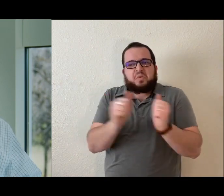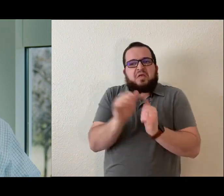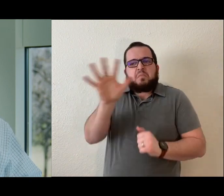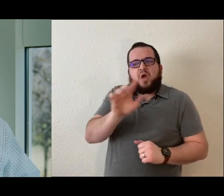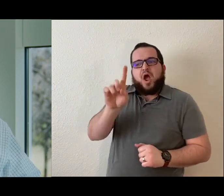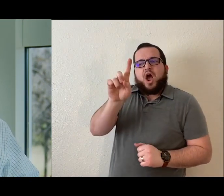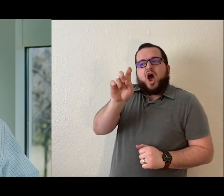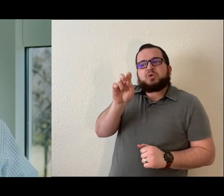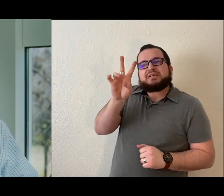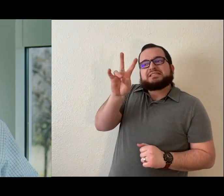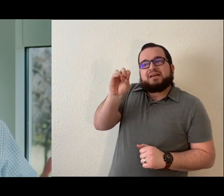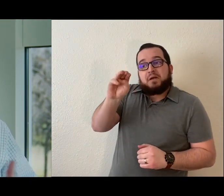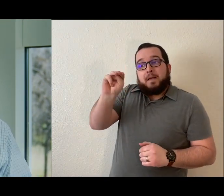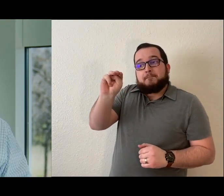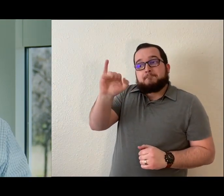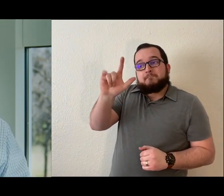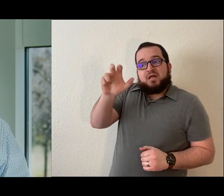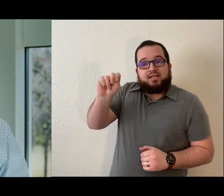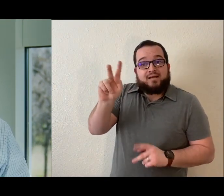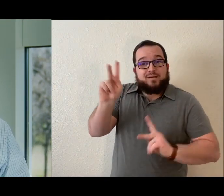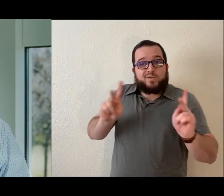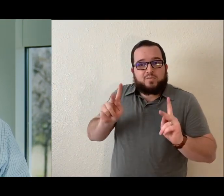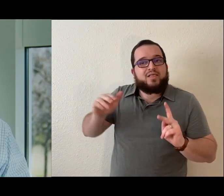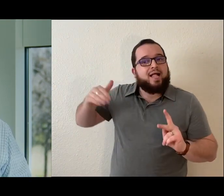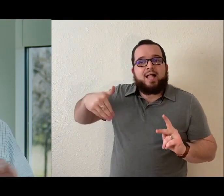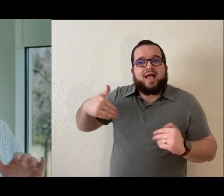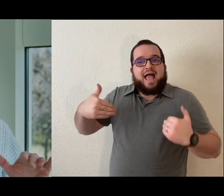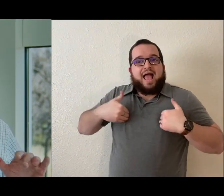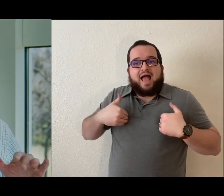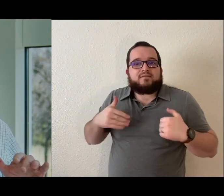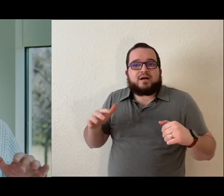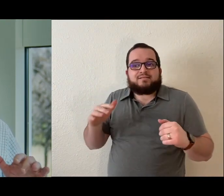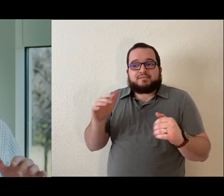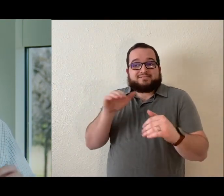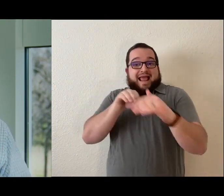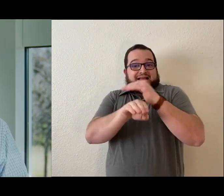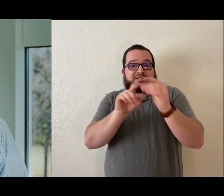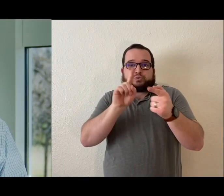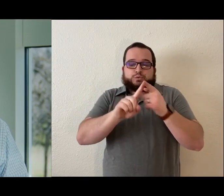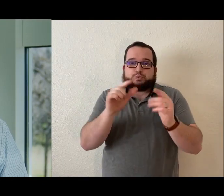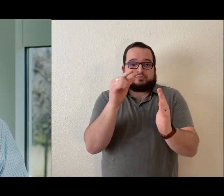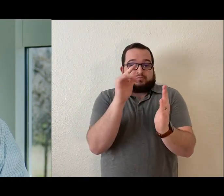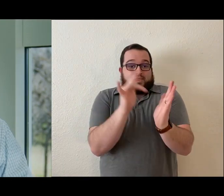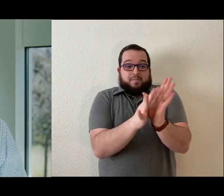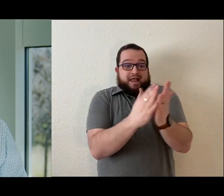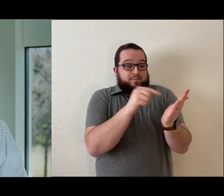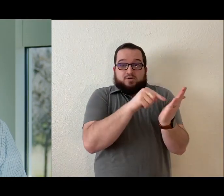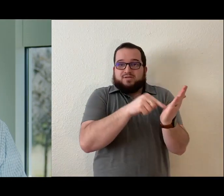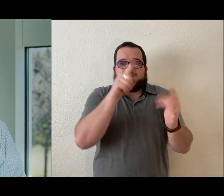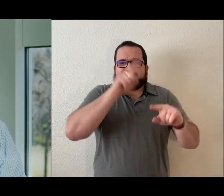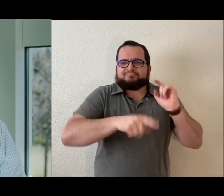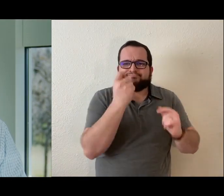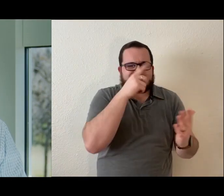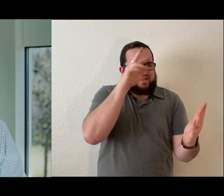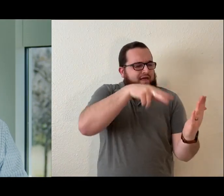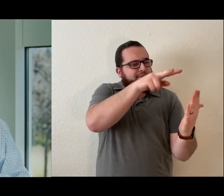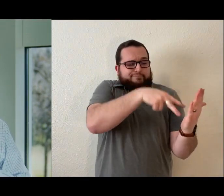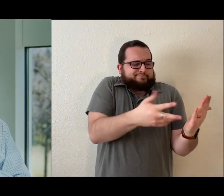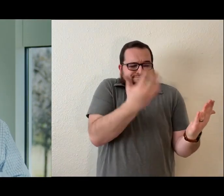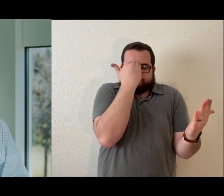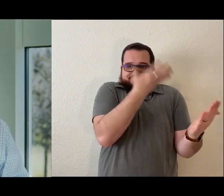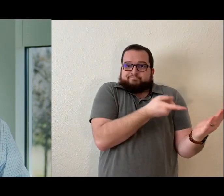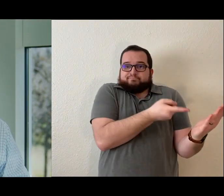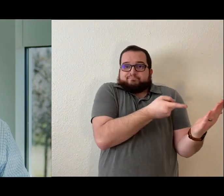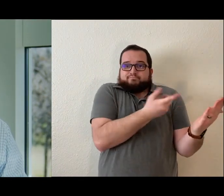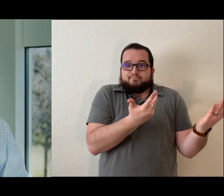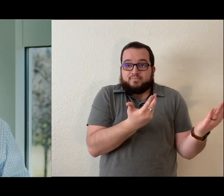comprising 170 million people that still do not have any form of God's Word in a language they can understand. There are